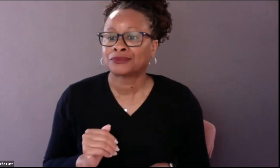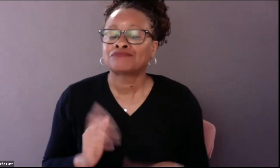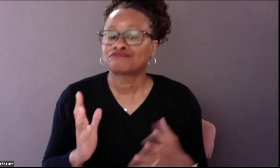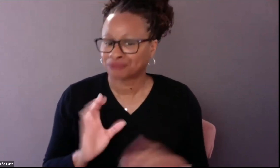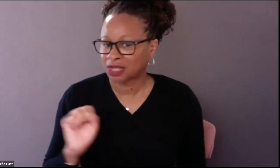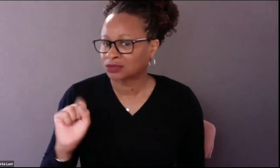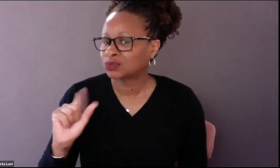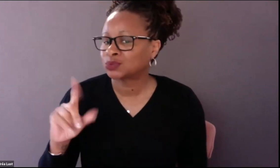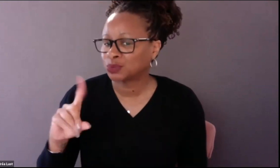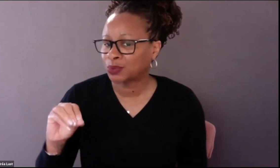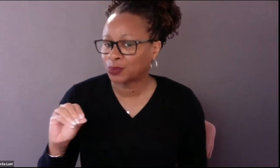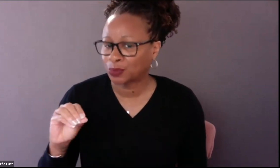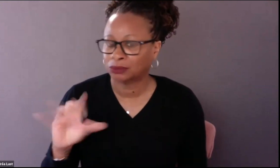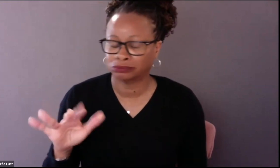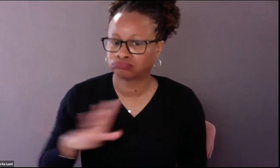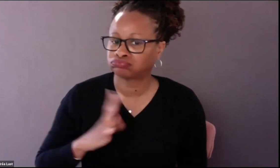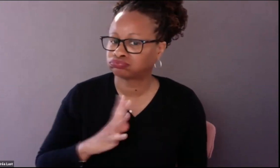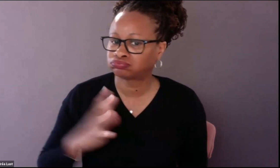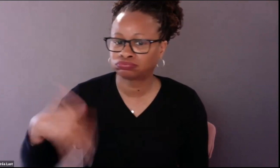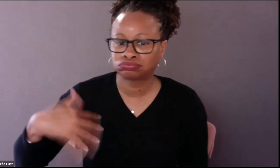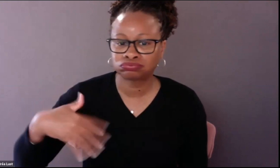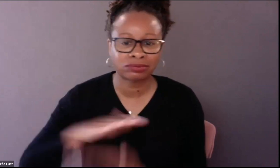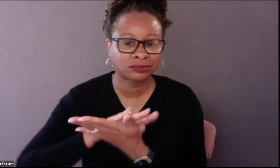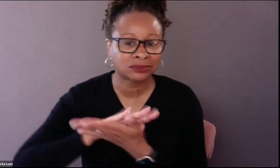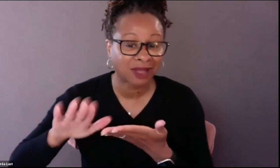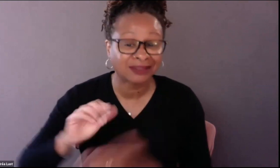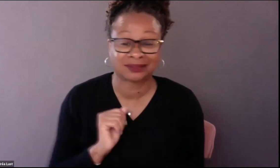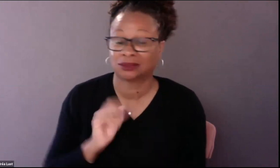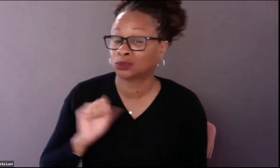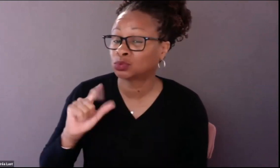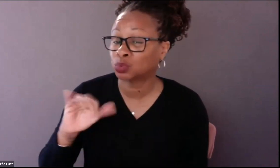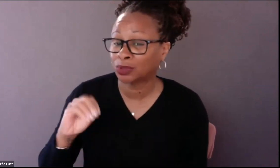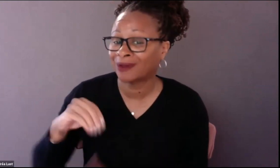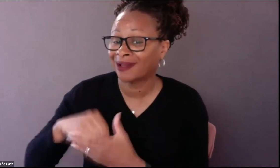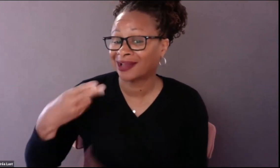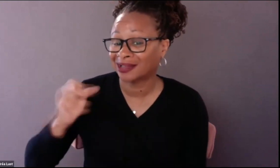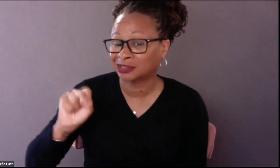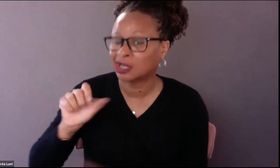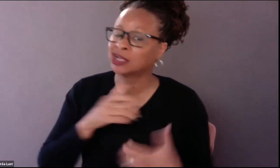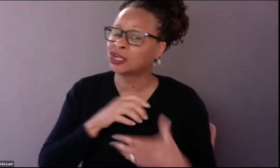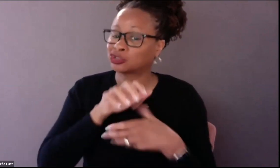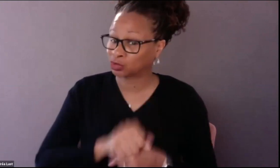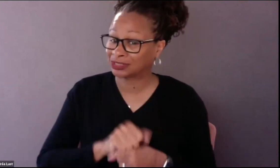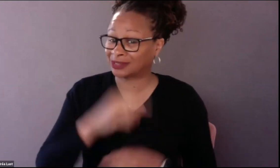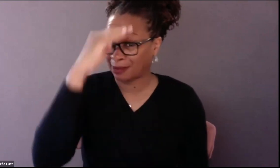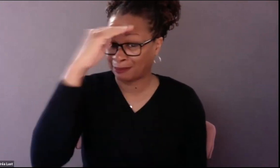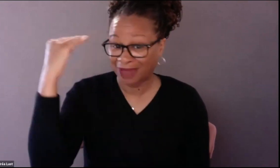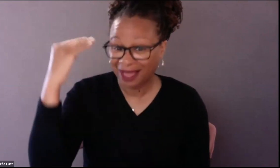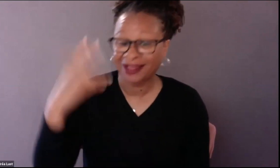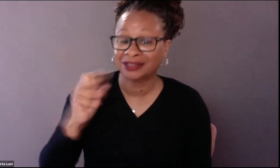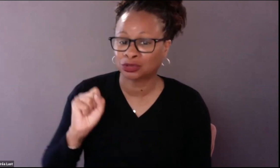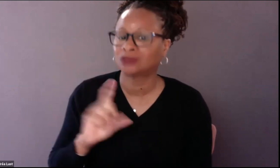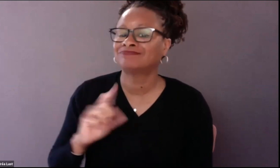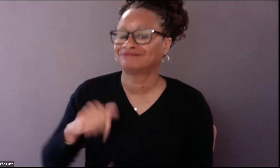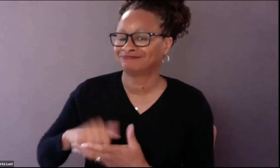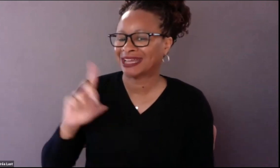studio, a state-of-the-art recording studio in a high school, traditionally Black high school here in Denver. And